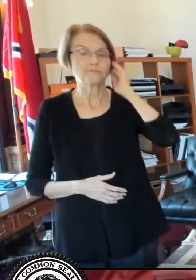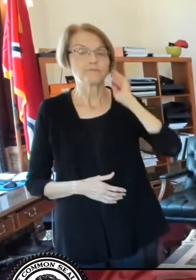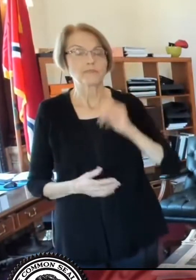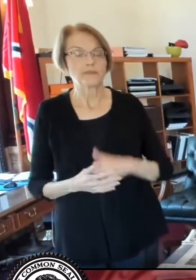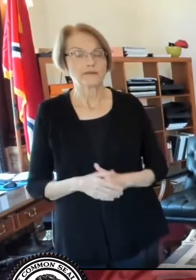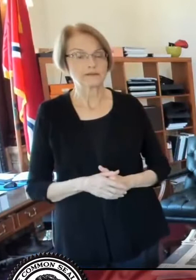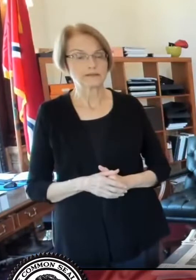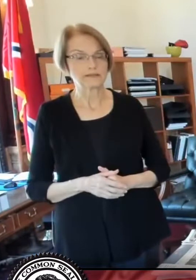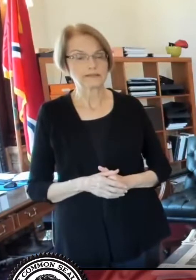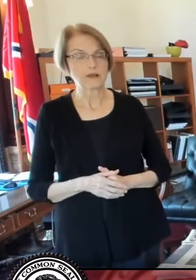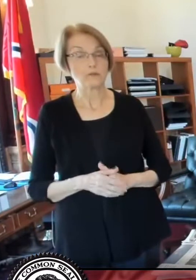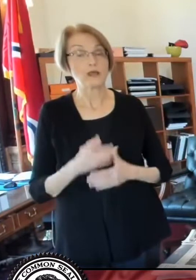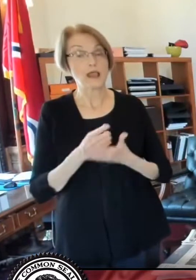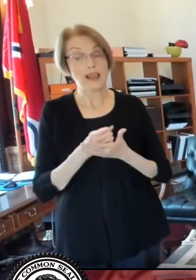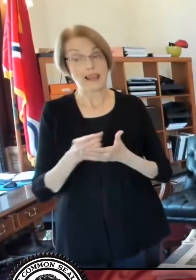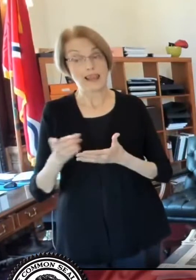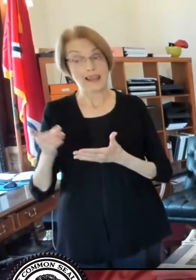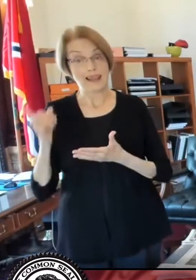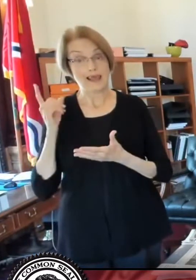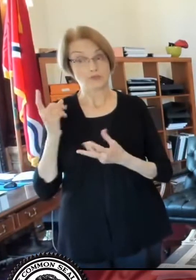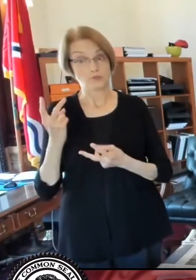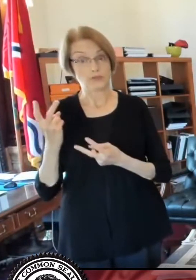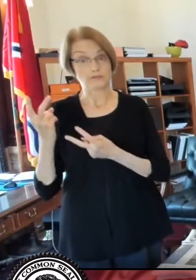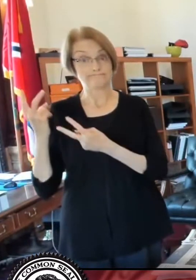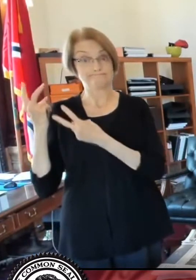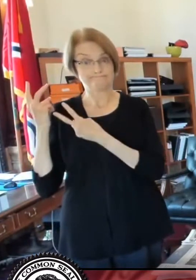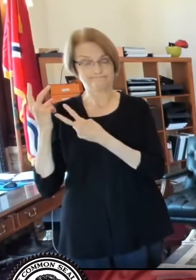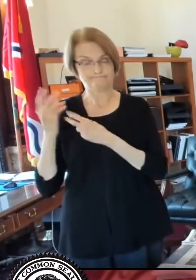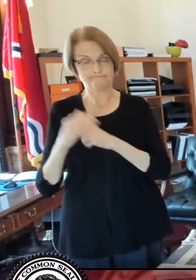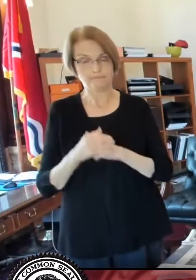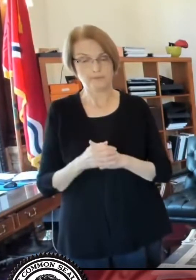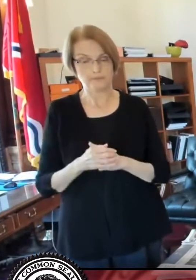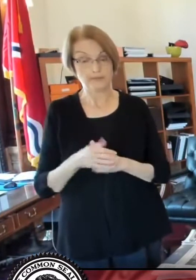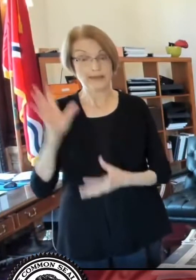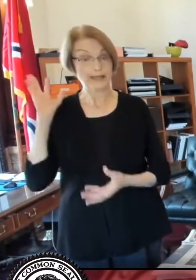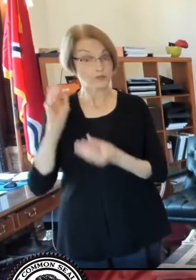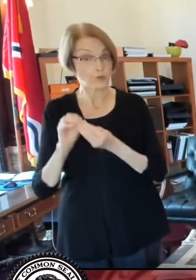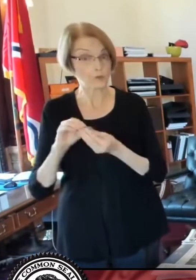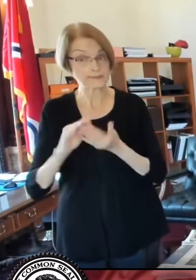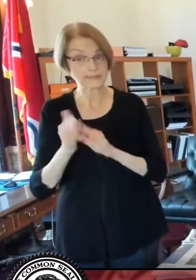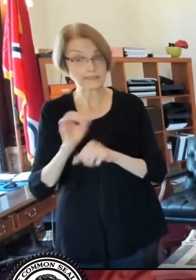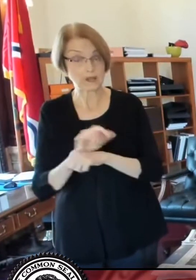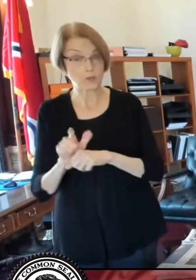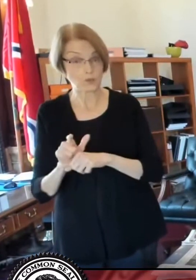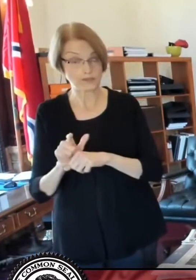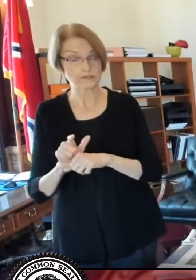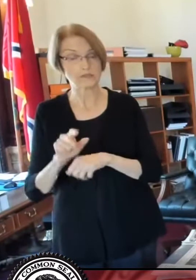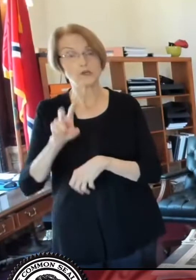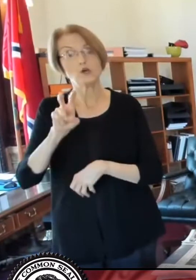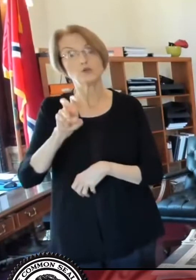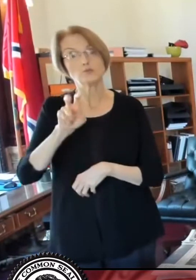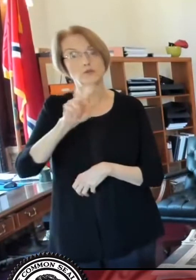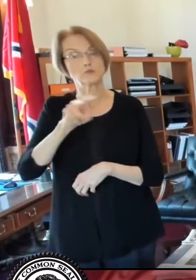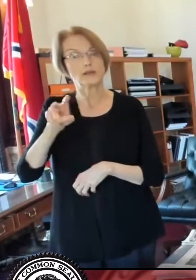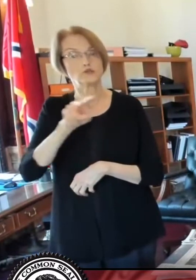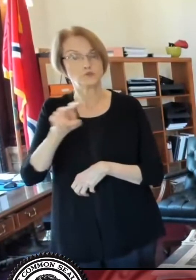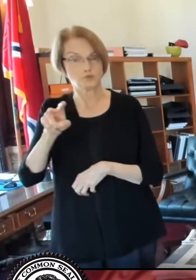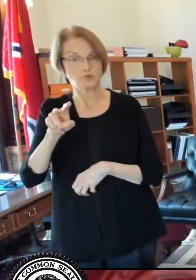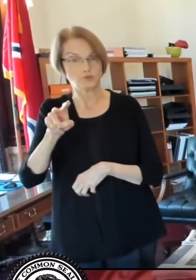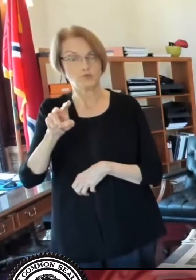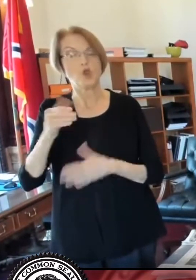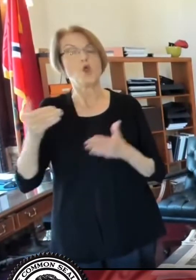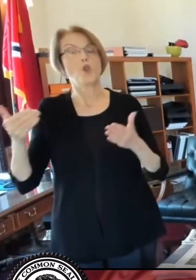Looking back at last week in total in the city of St. Louis last week, we had 222